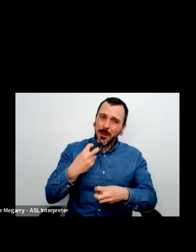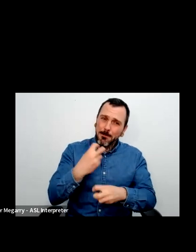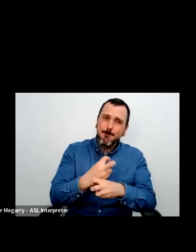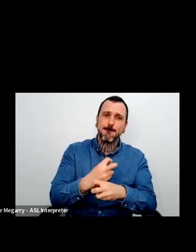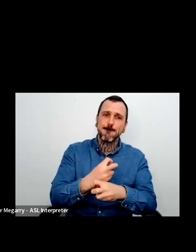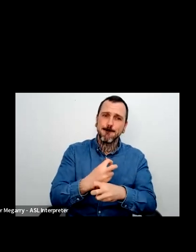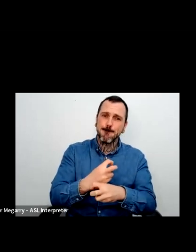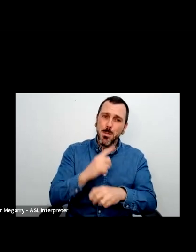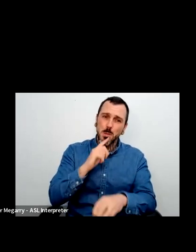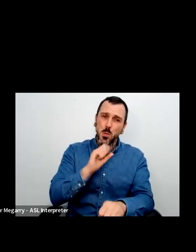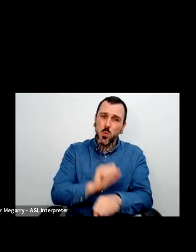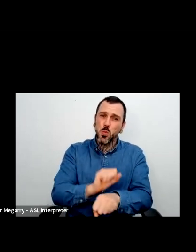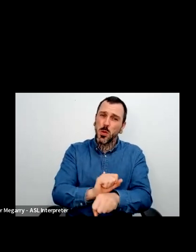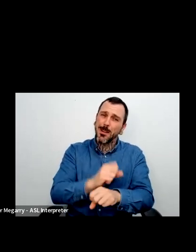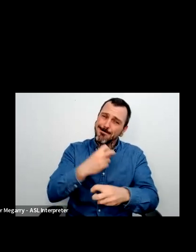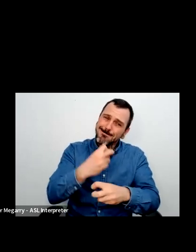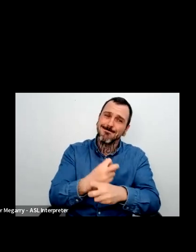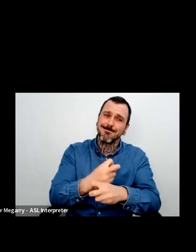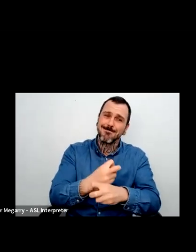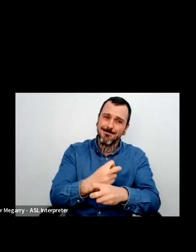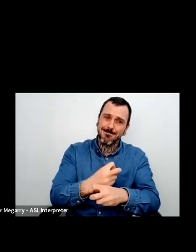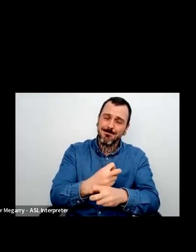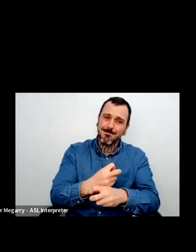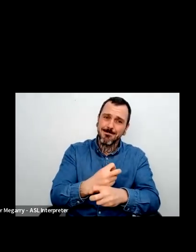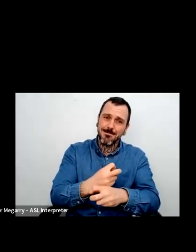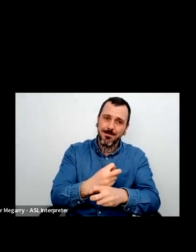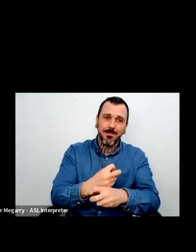Thank you. Ravi?